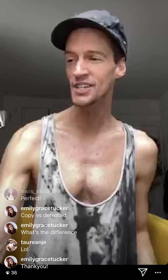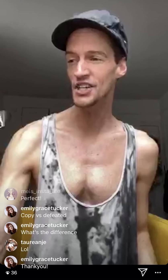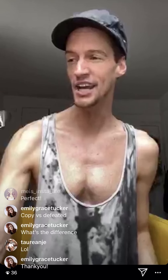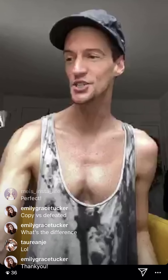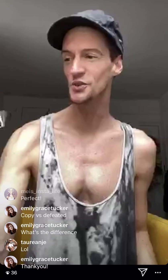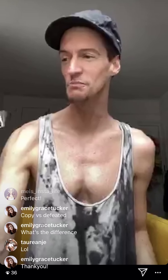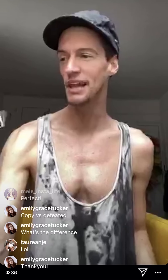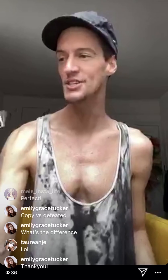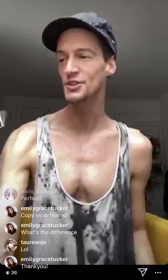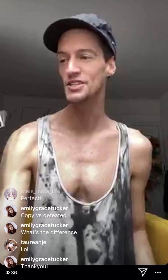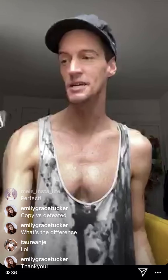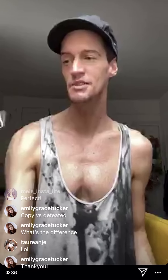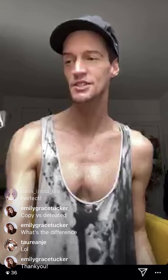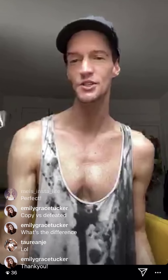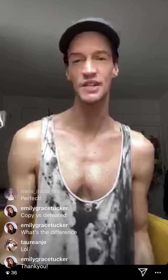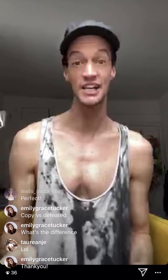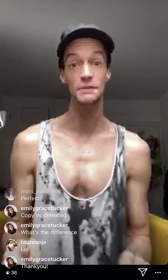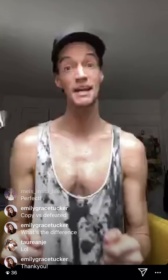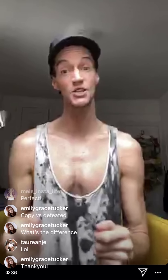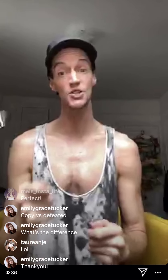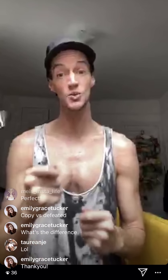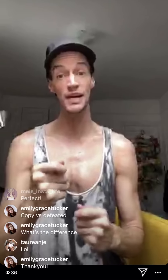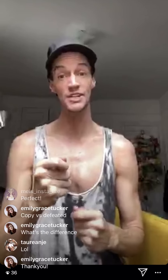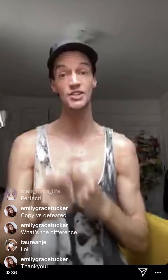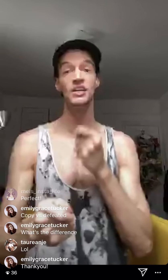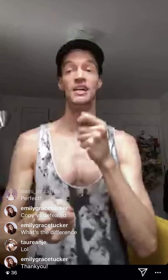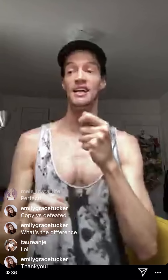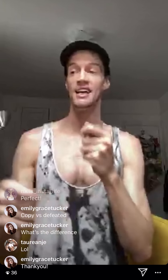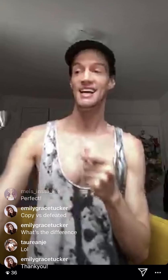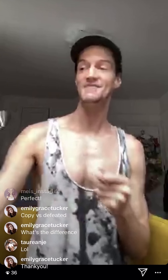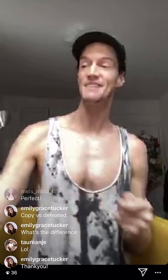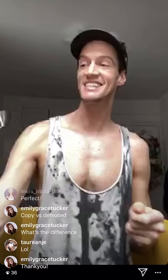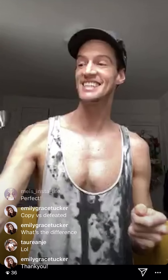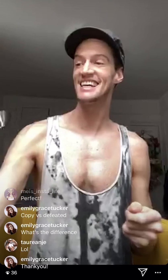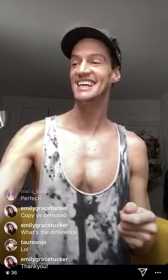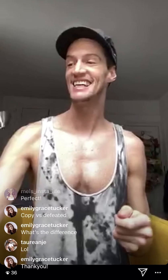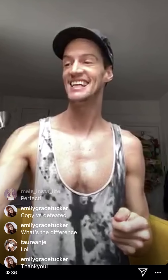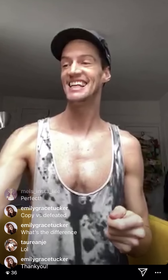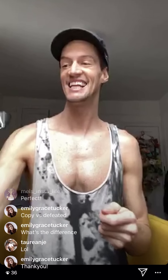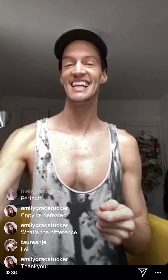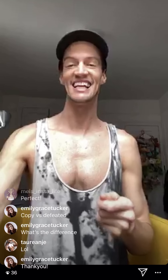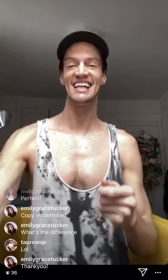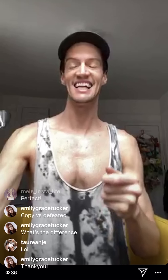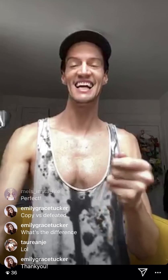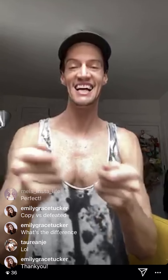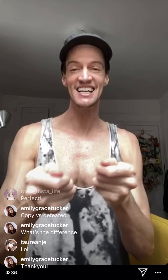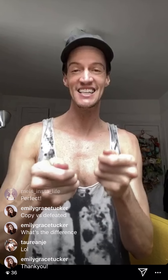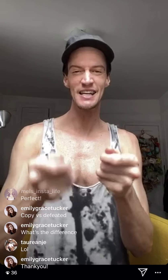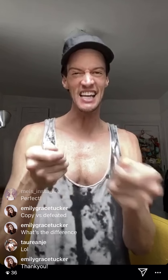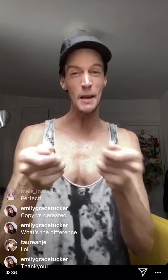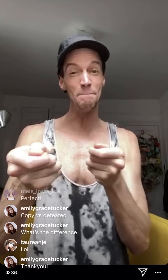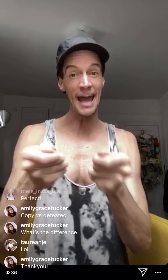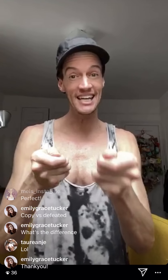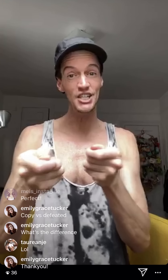exchange, replace, or substitute, like to make a switch. It's the kind of the manage